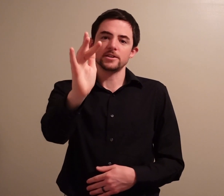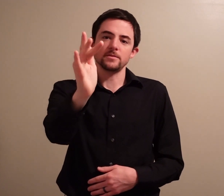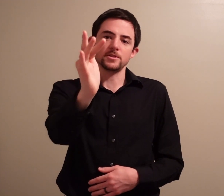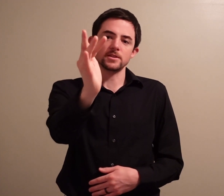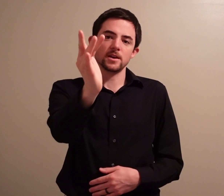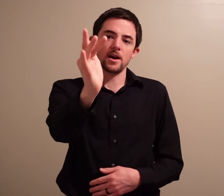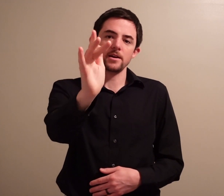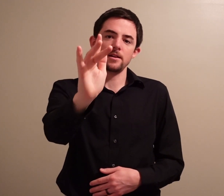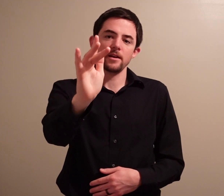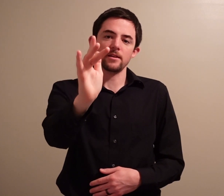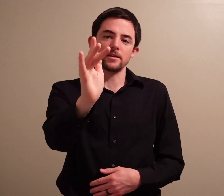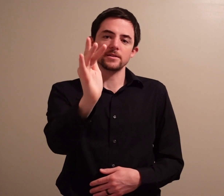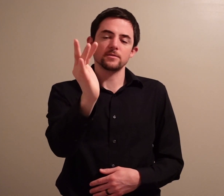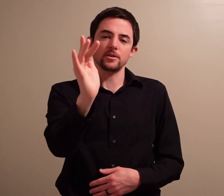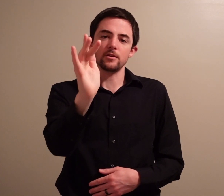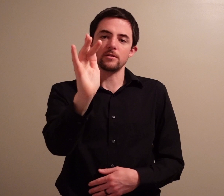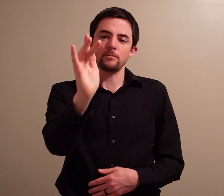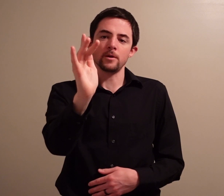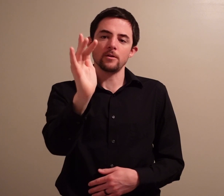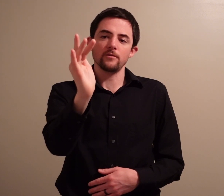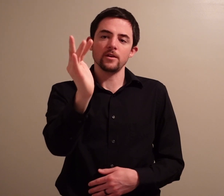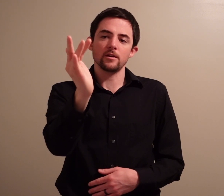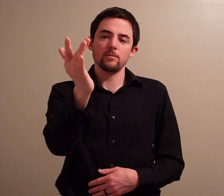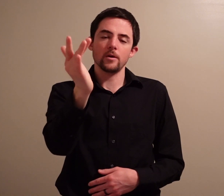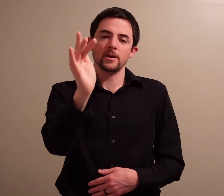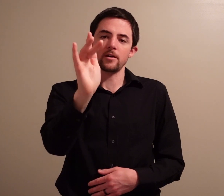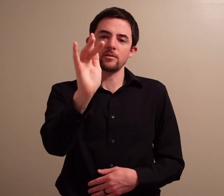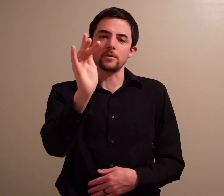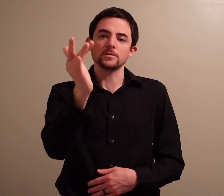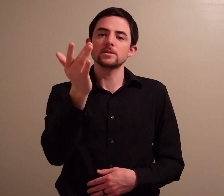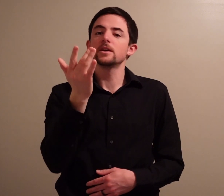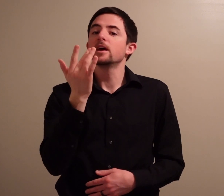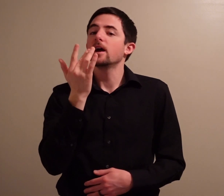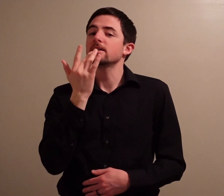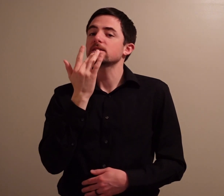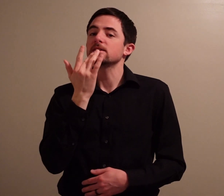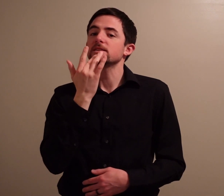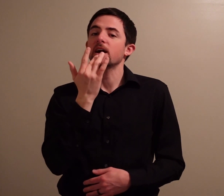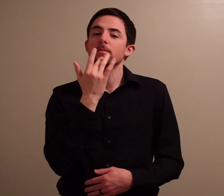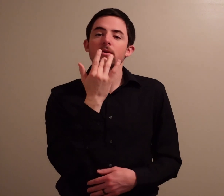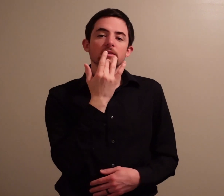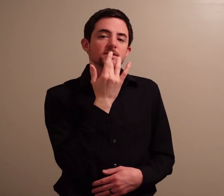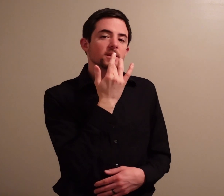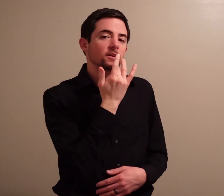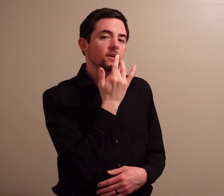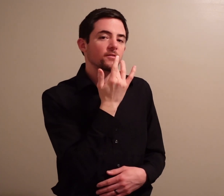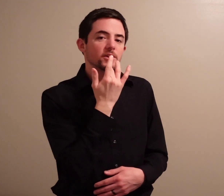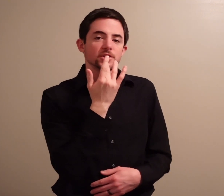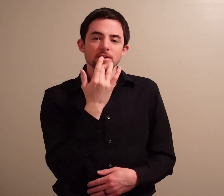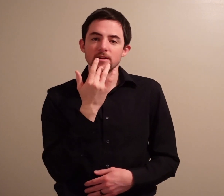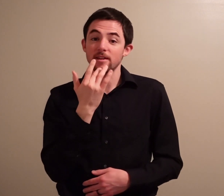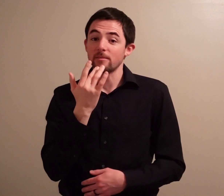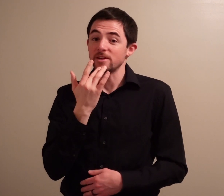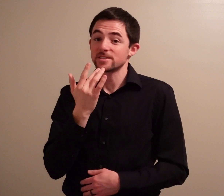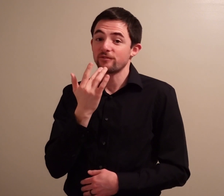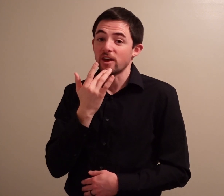shape just kind of like this, with your middle finger pointing out the most, and it's going to tap the center of your chin. That means